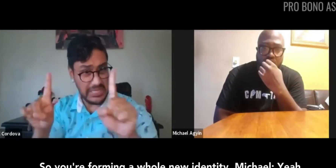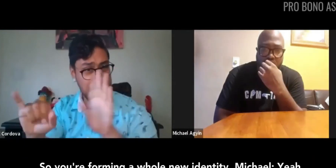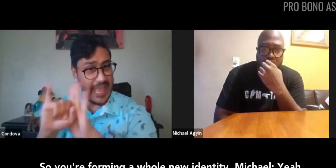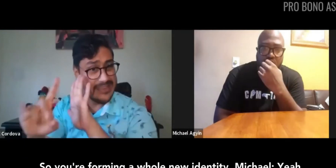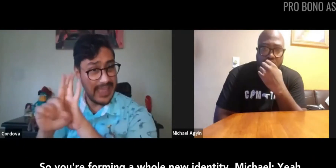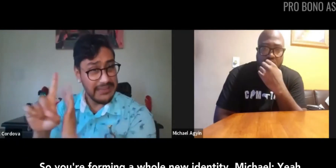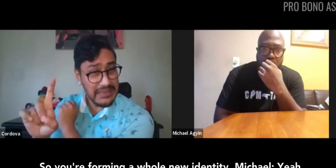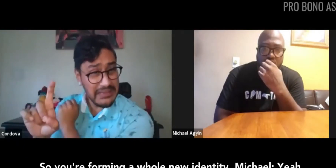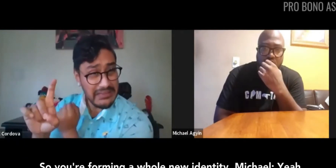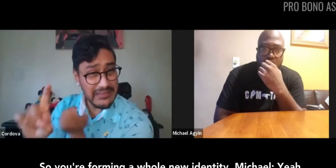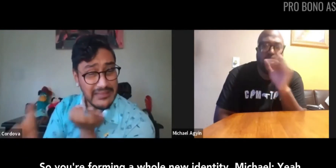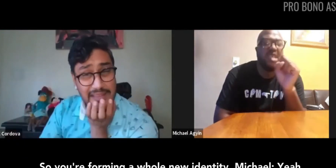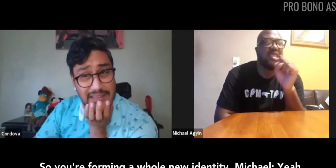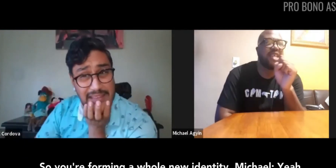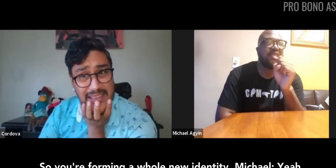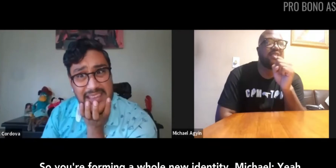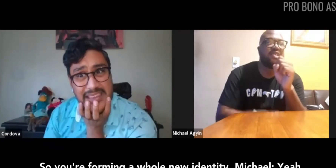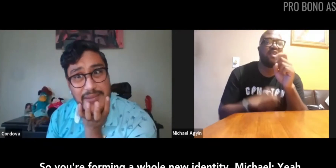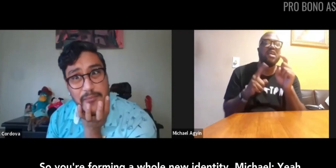So you're forming a whole new identity.